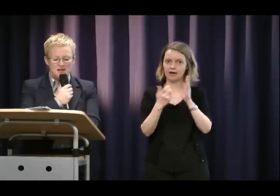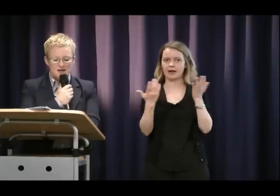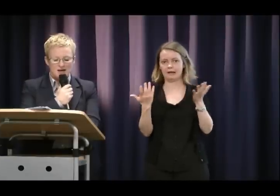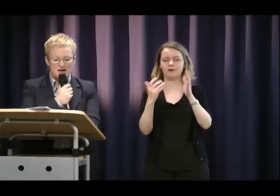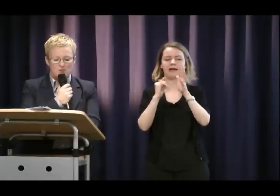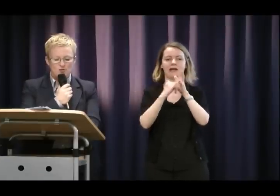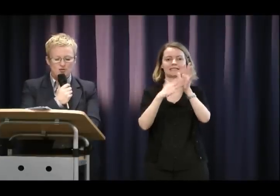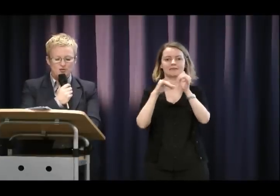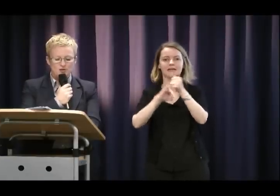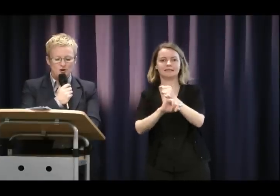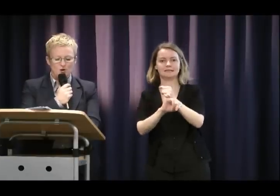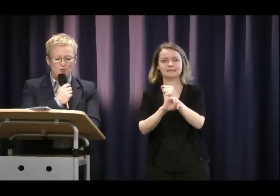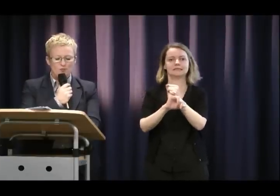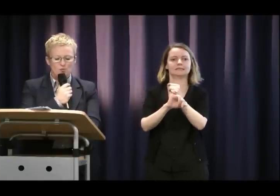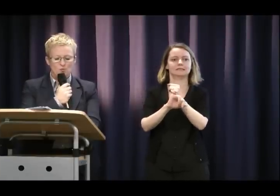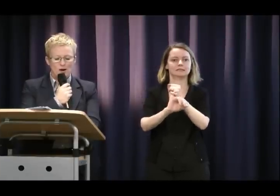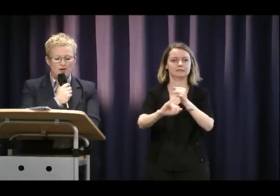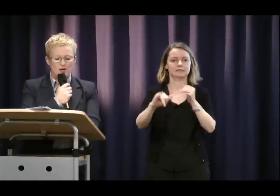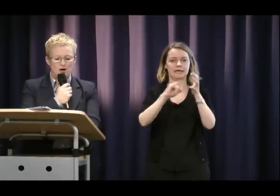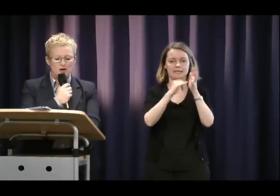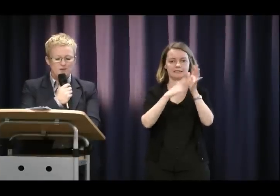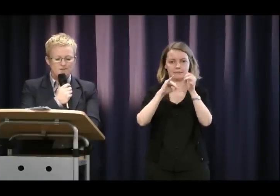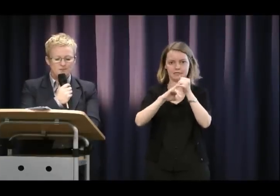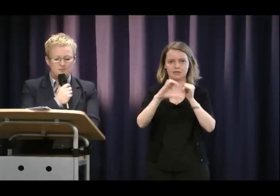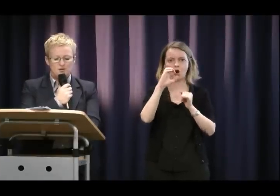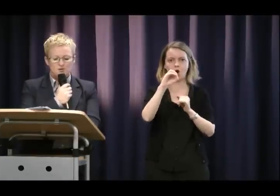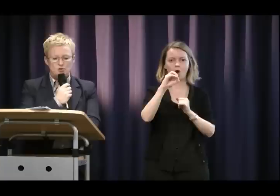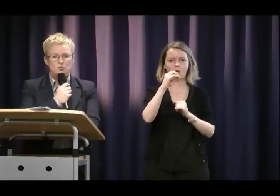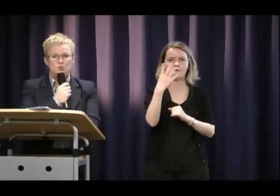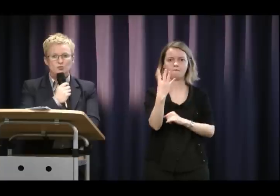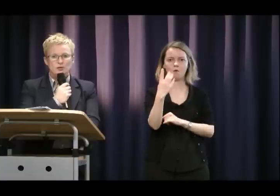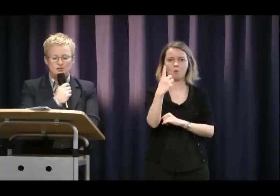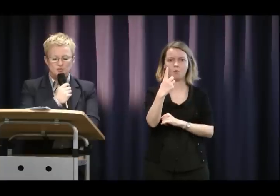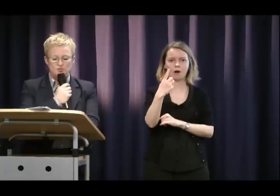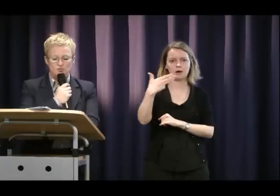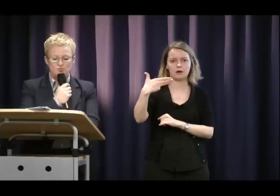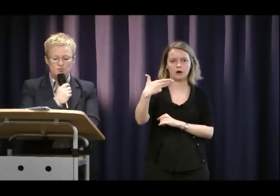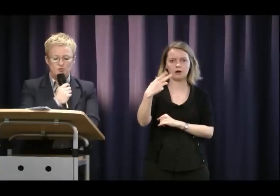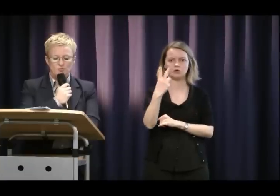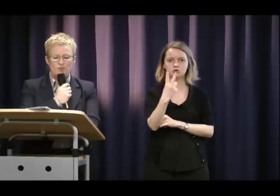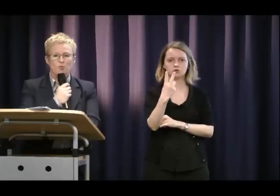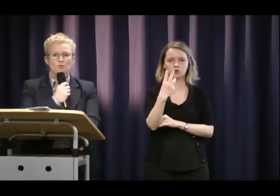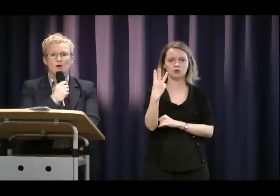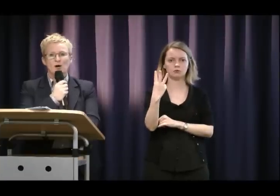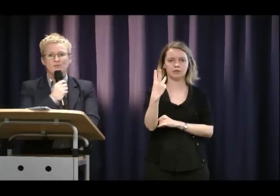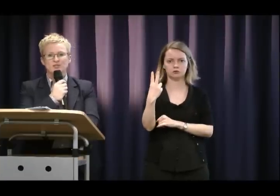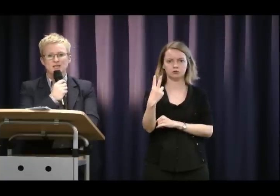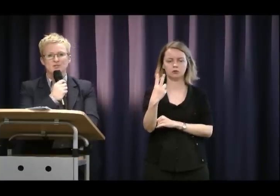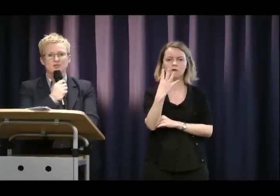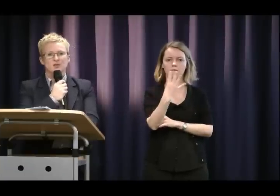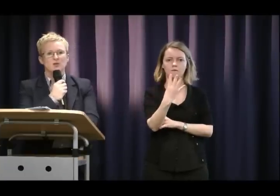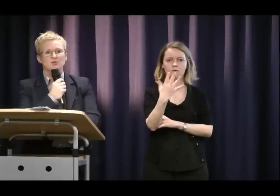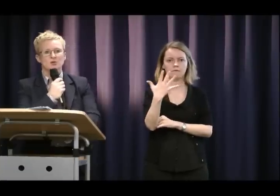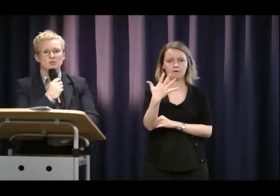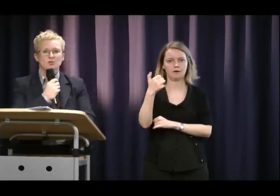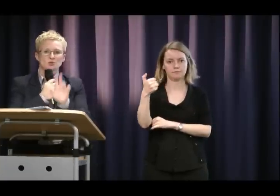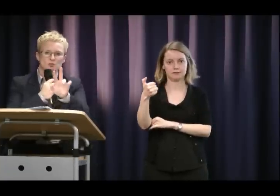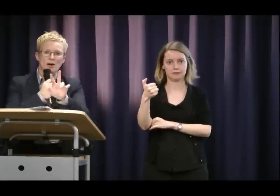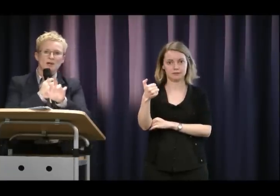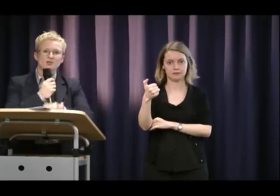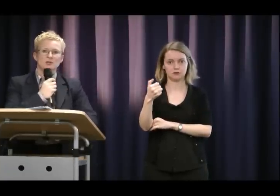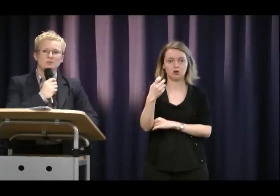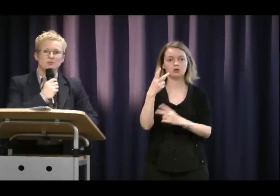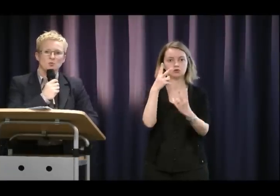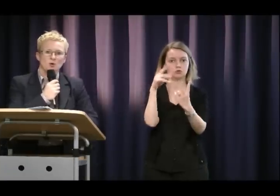SMS, which is 0419 232 456. So there are